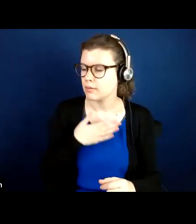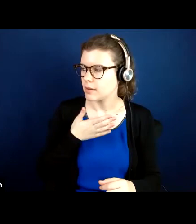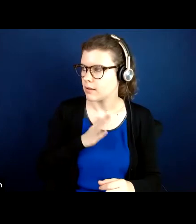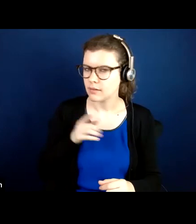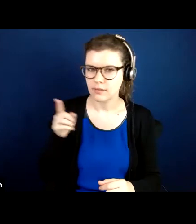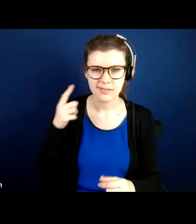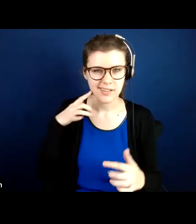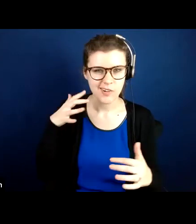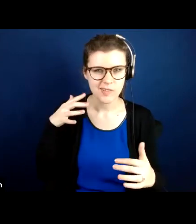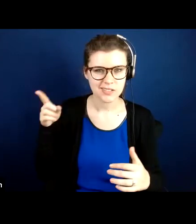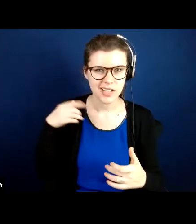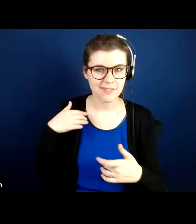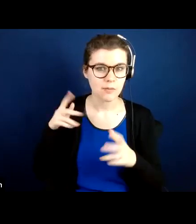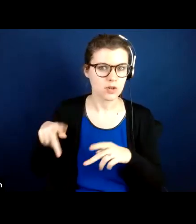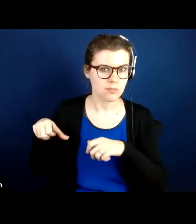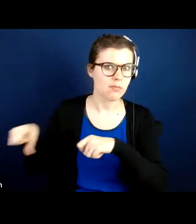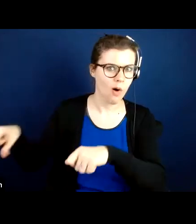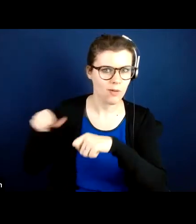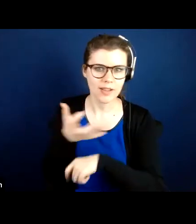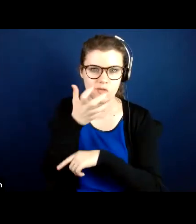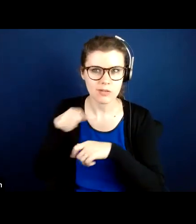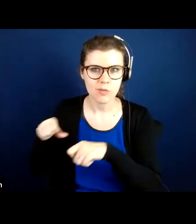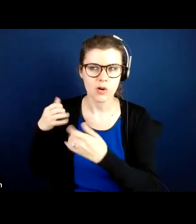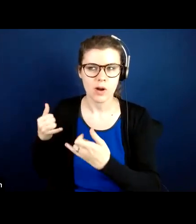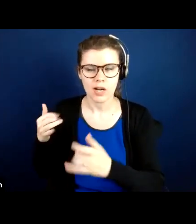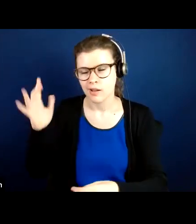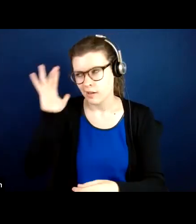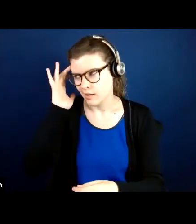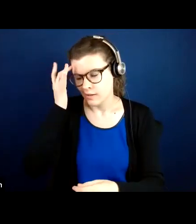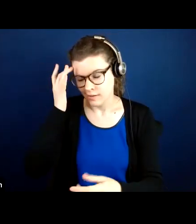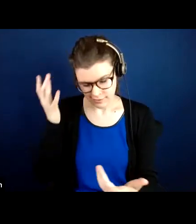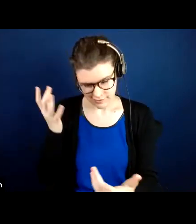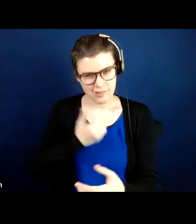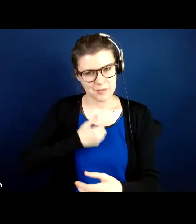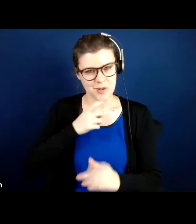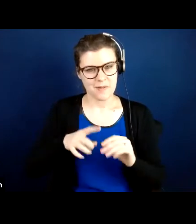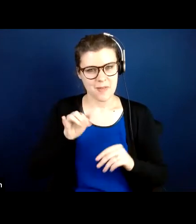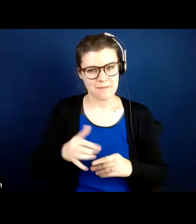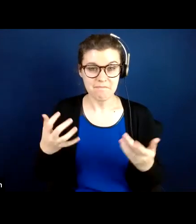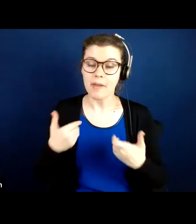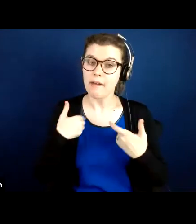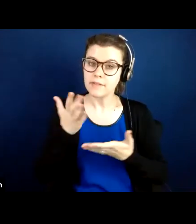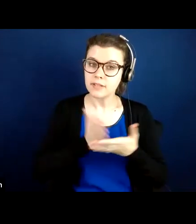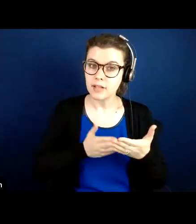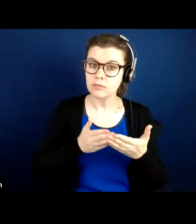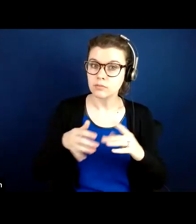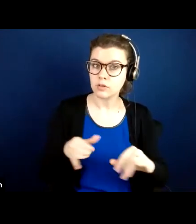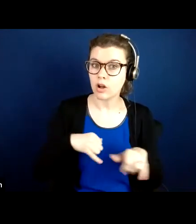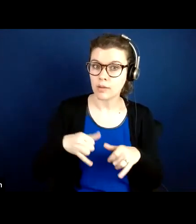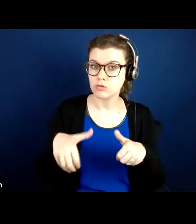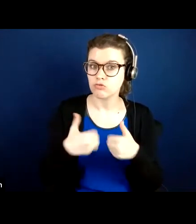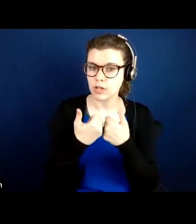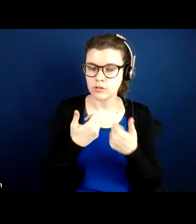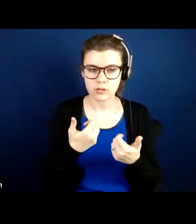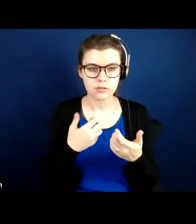a lawnmower outside my window right now. Sorry about that. So we're going to address some common challenges that we have encountered over the year